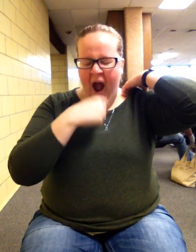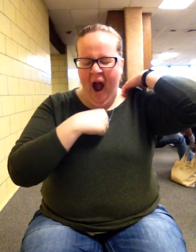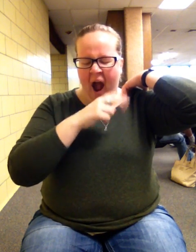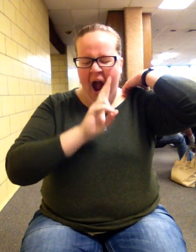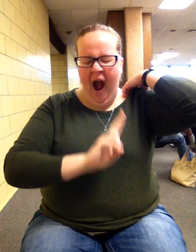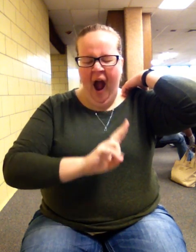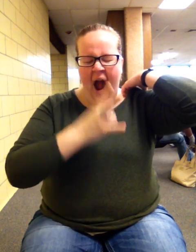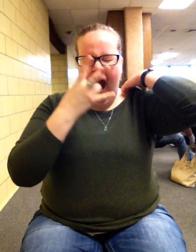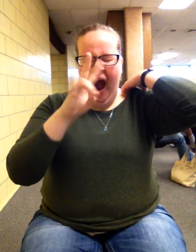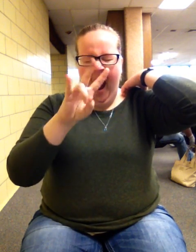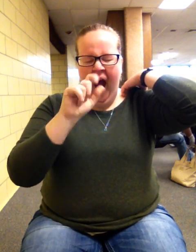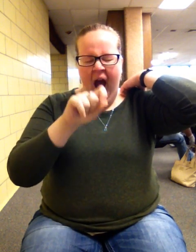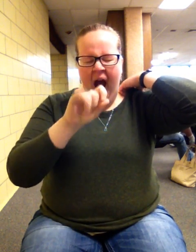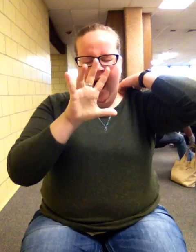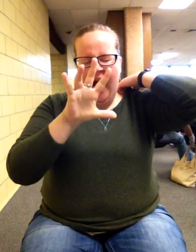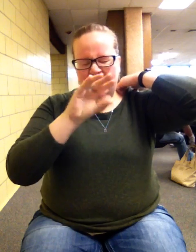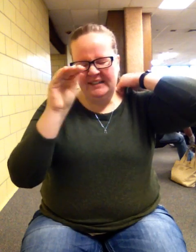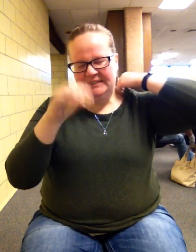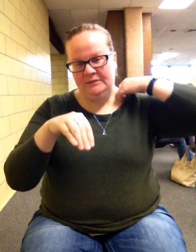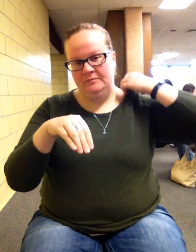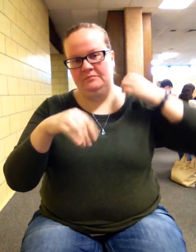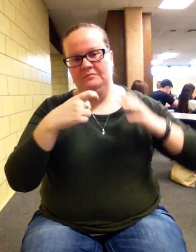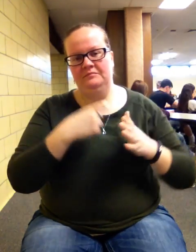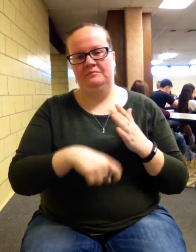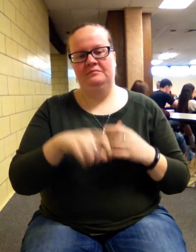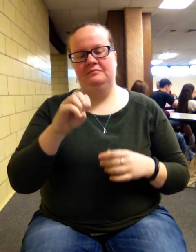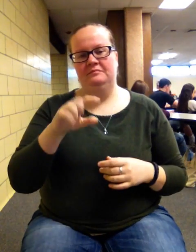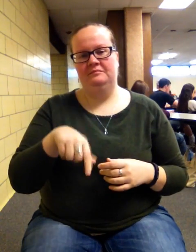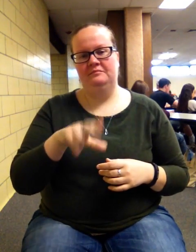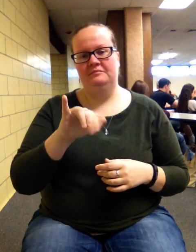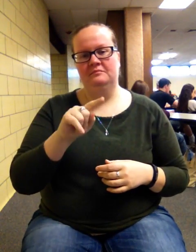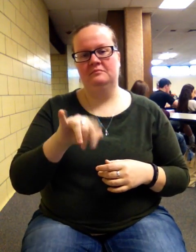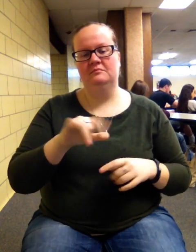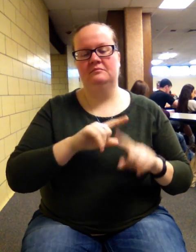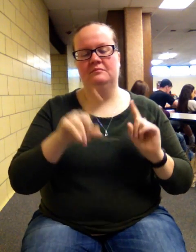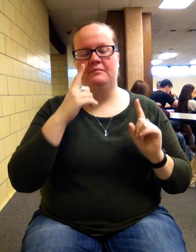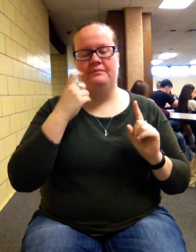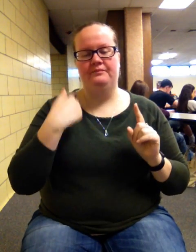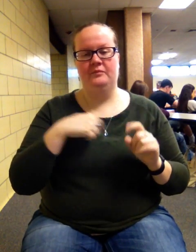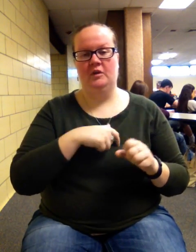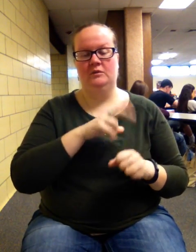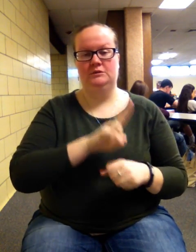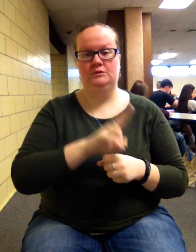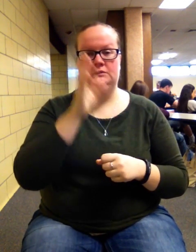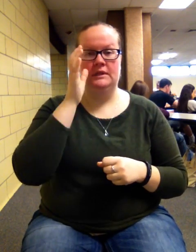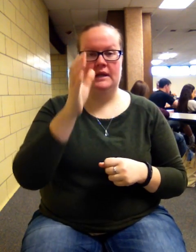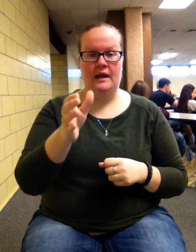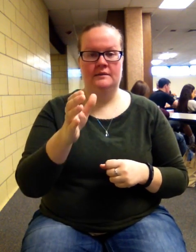for my cost of equity. But since we're using the concept that the